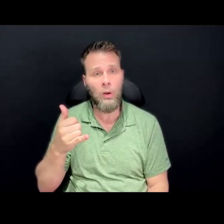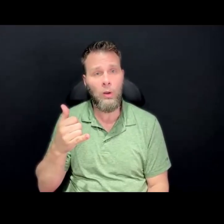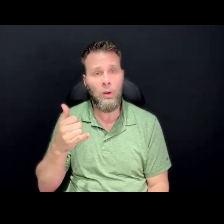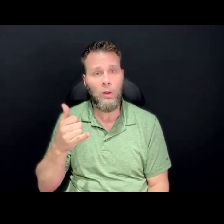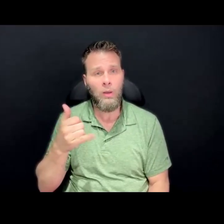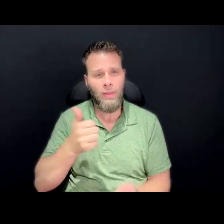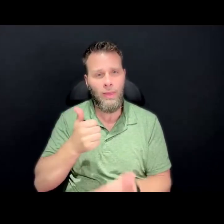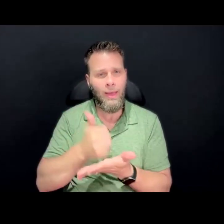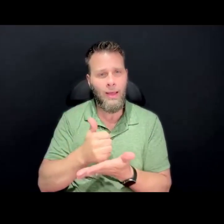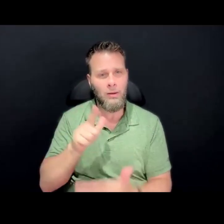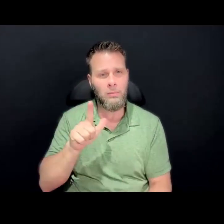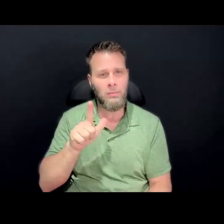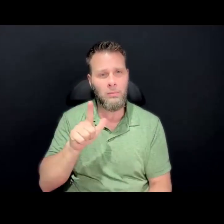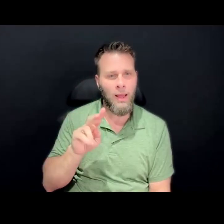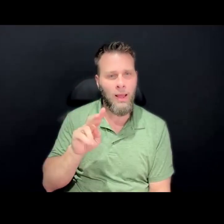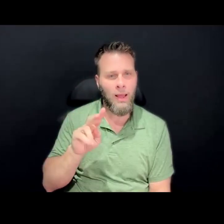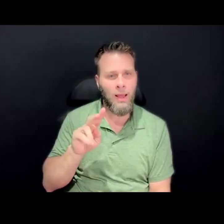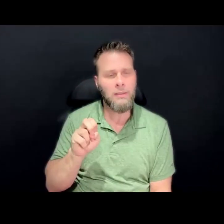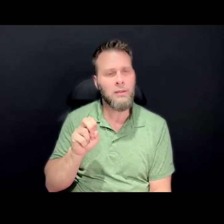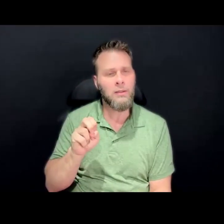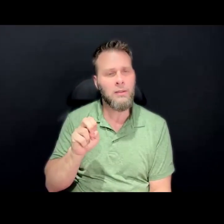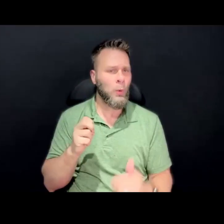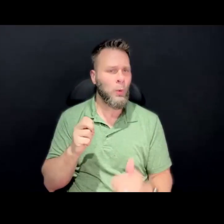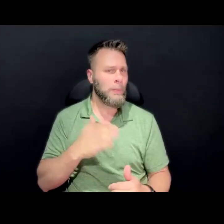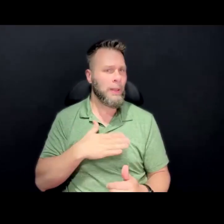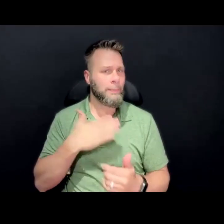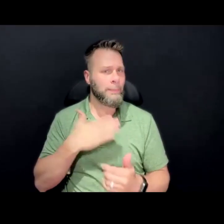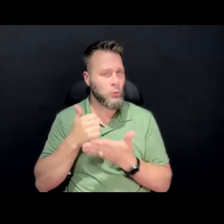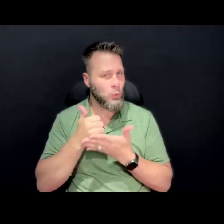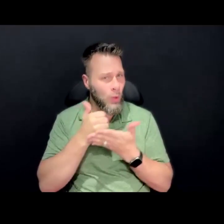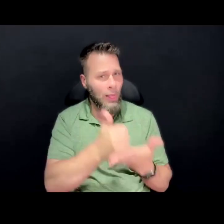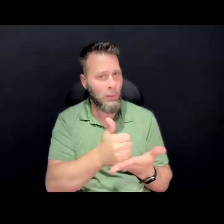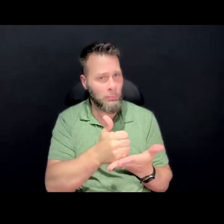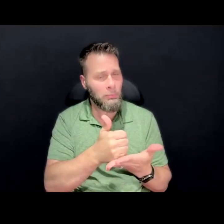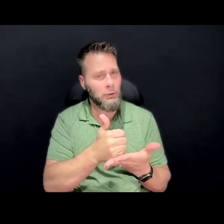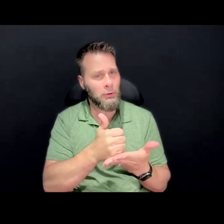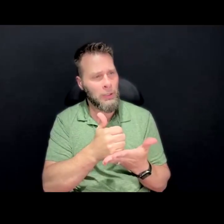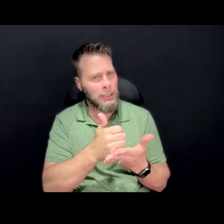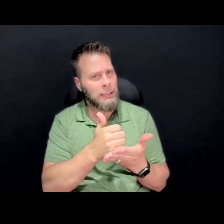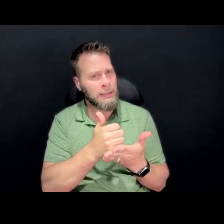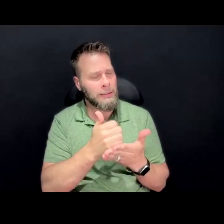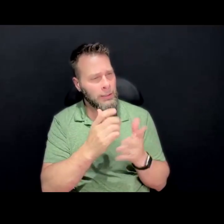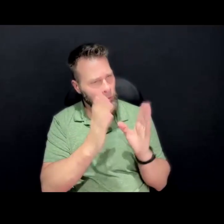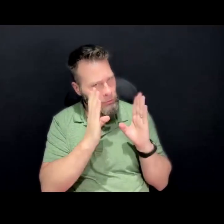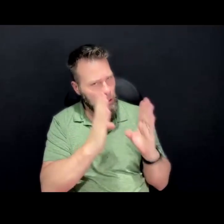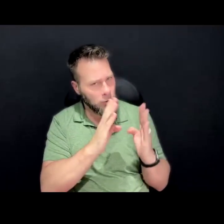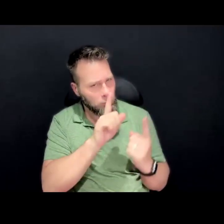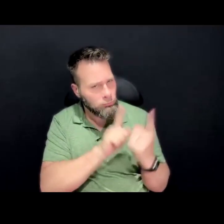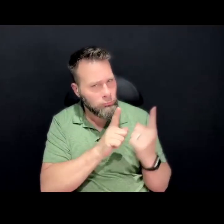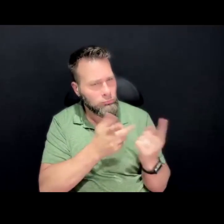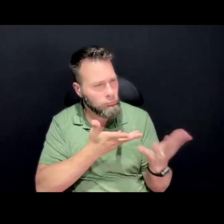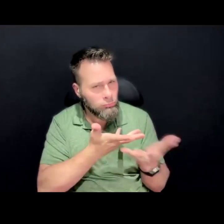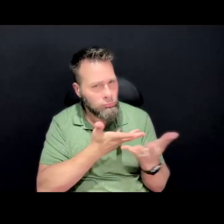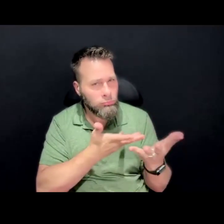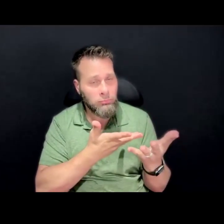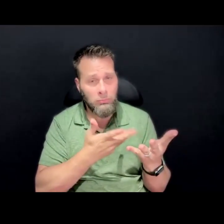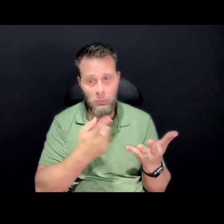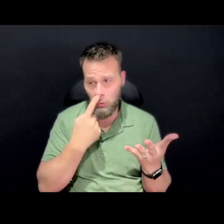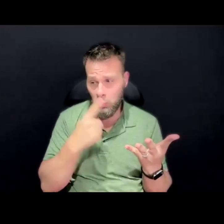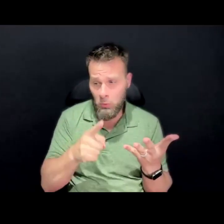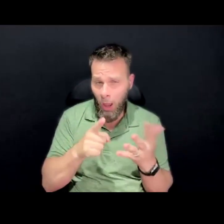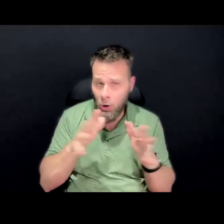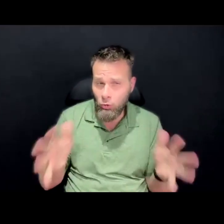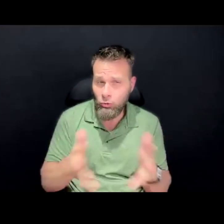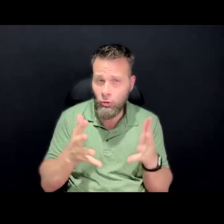more than happy to help her and give her the attention she deserves one-on-one. Can you please encourage her to do